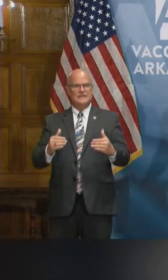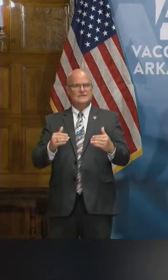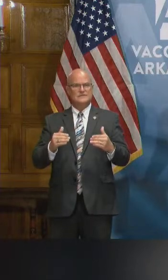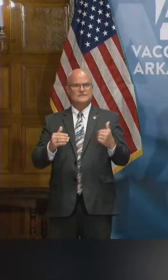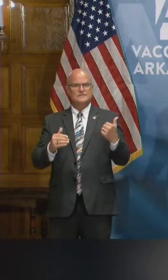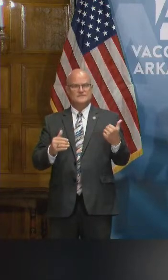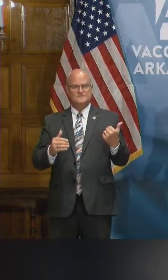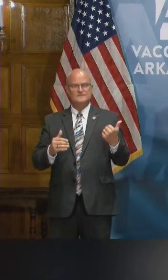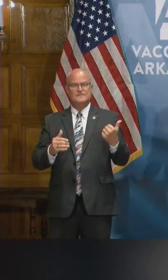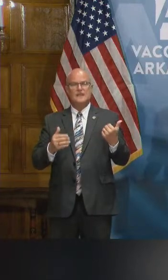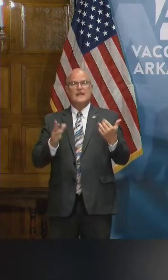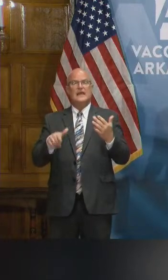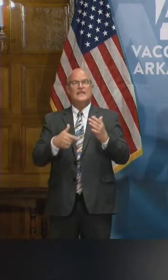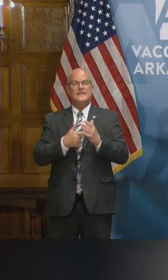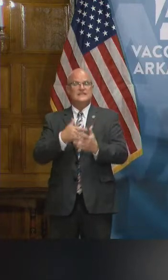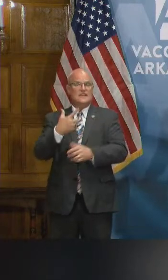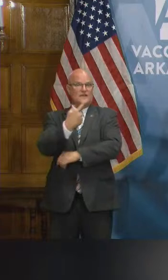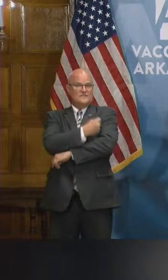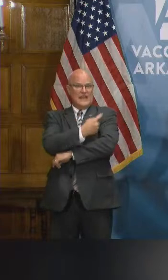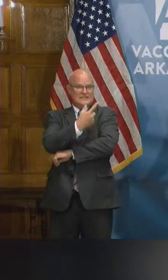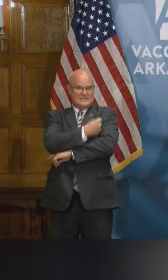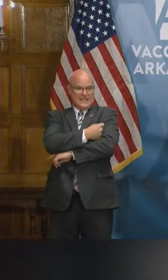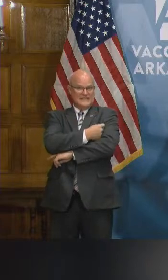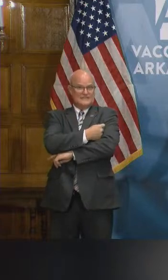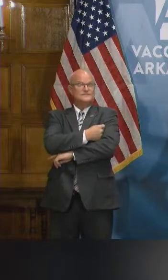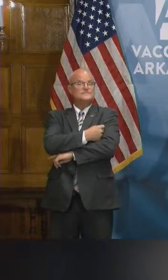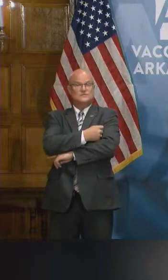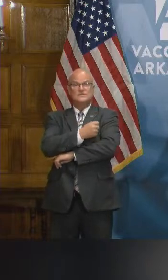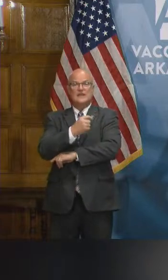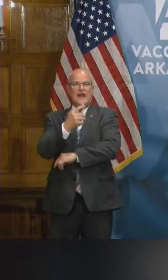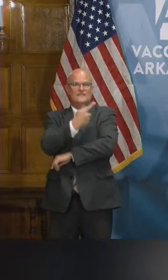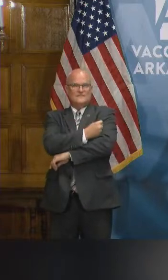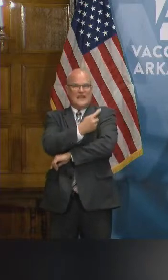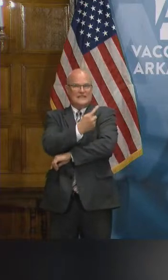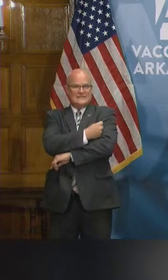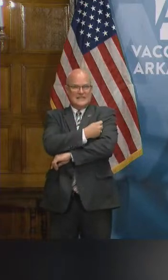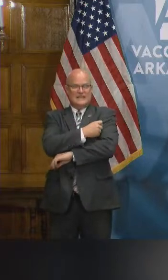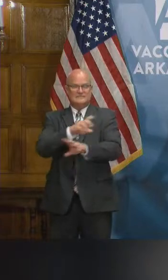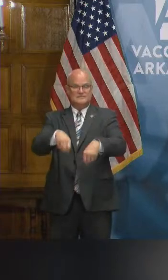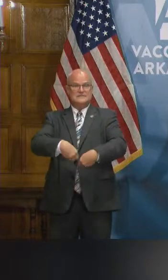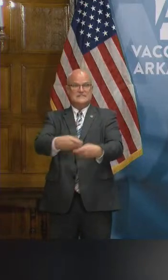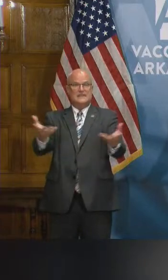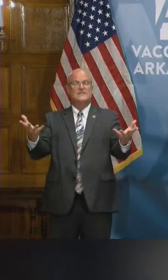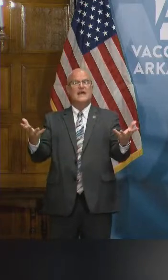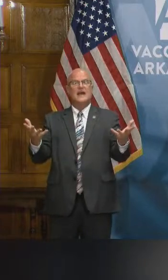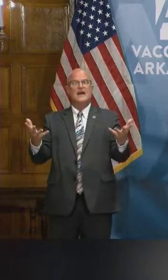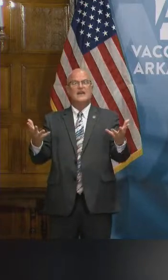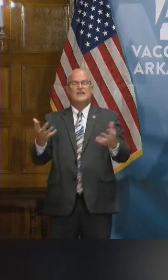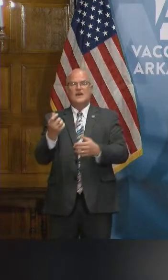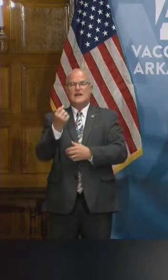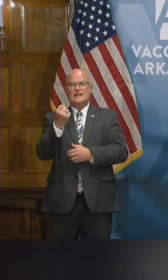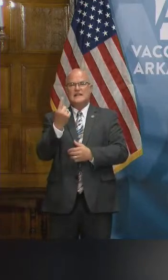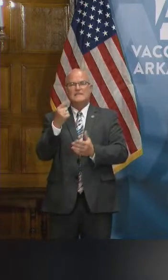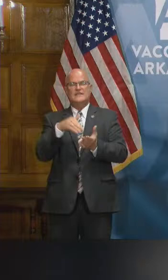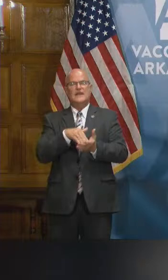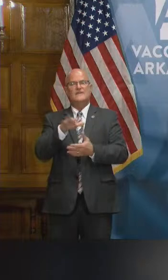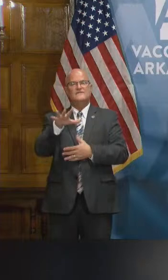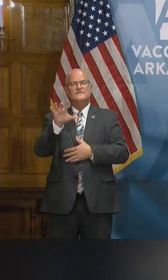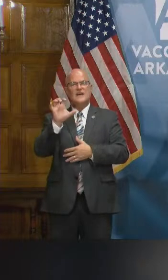one. And this are vaccinations, and you can see our vaccinations given are